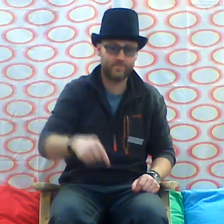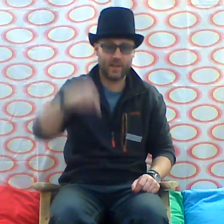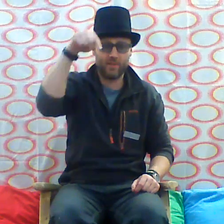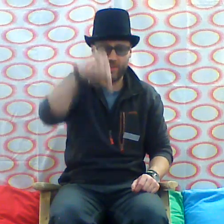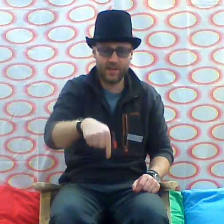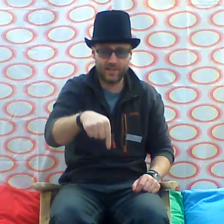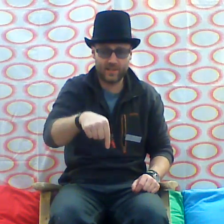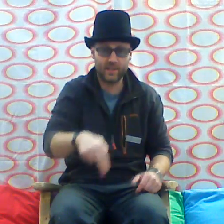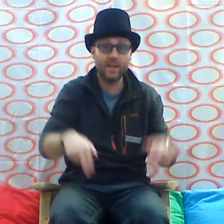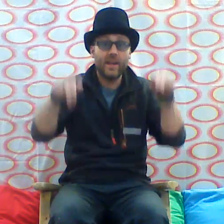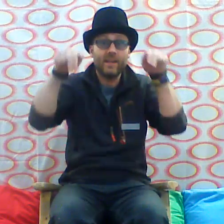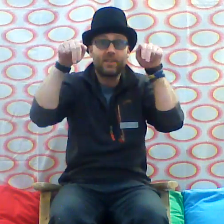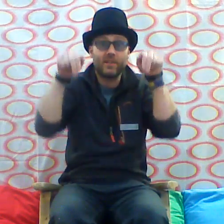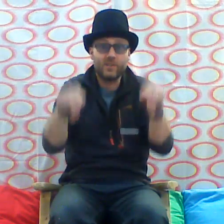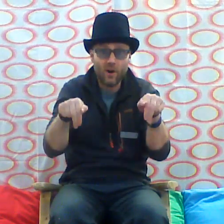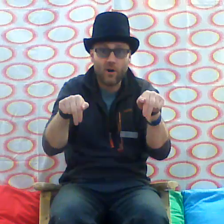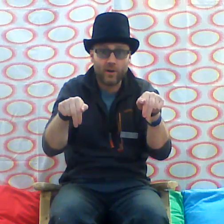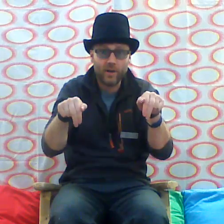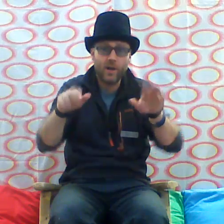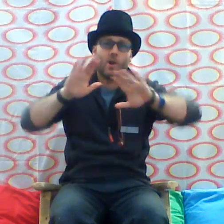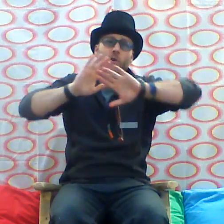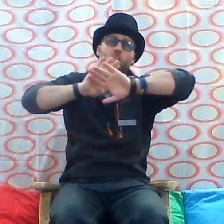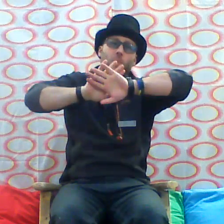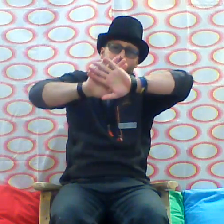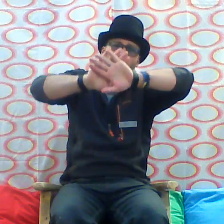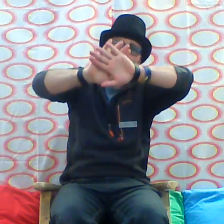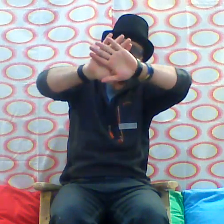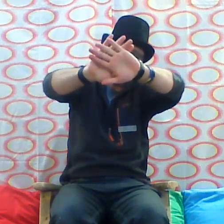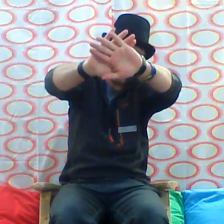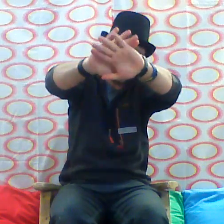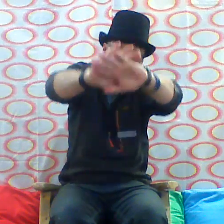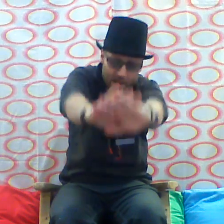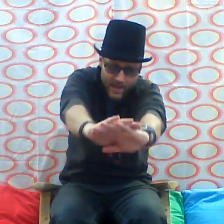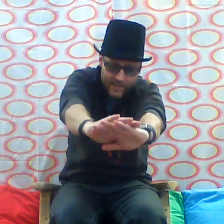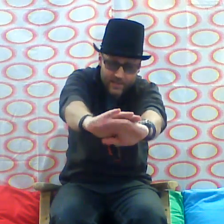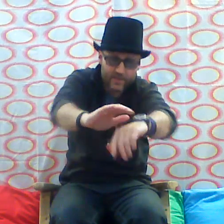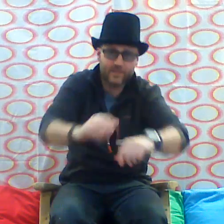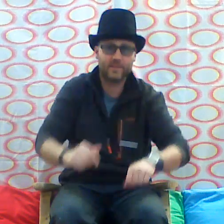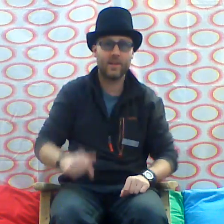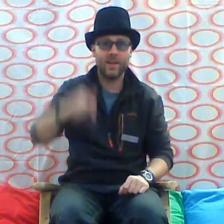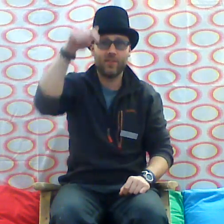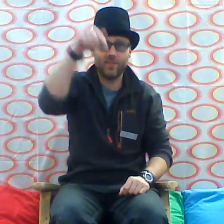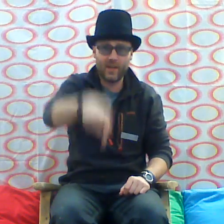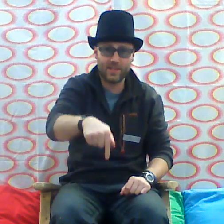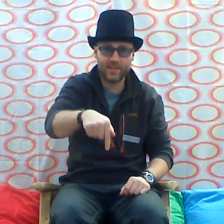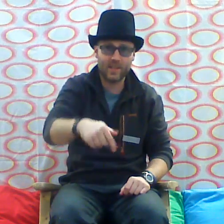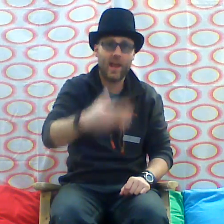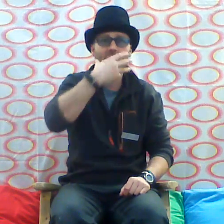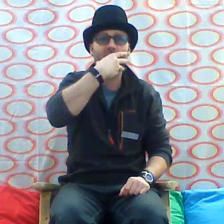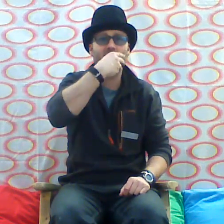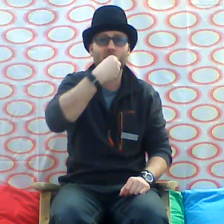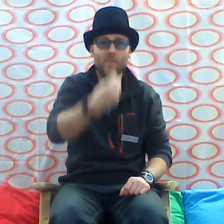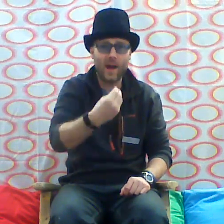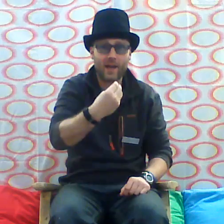This is the dog who pushed him in. This is the man